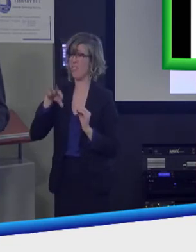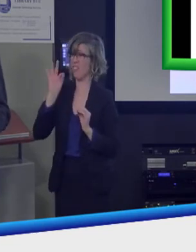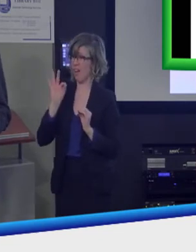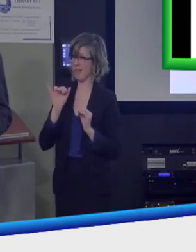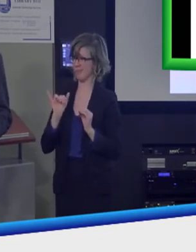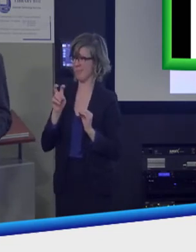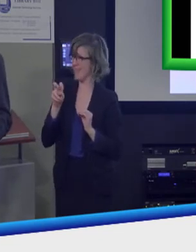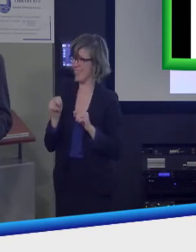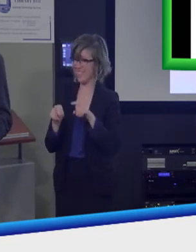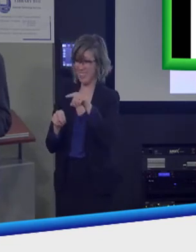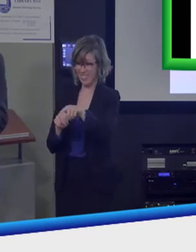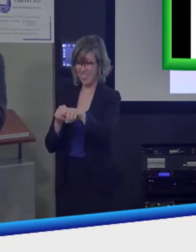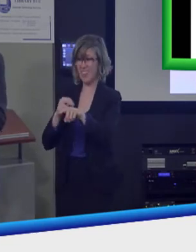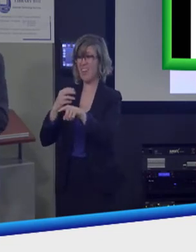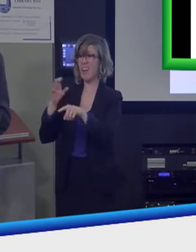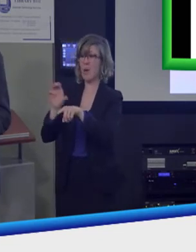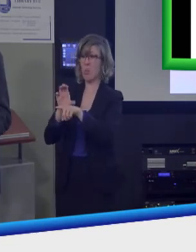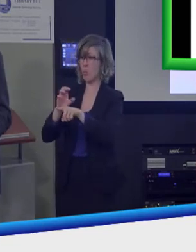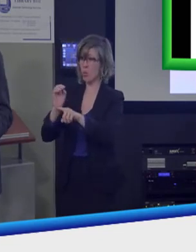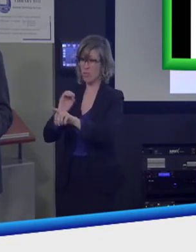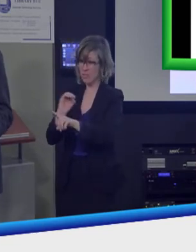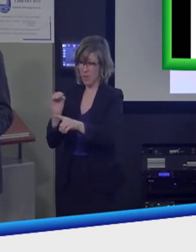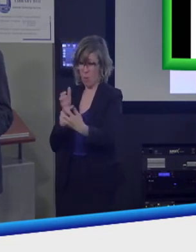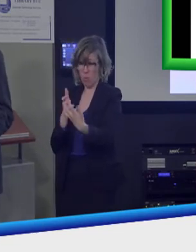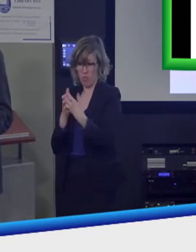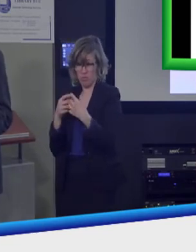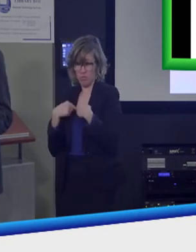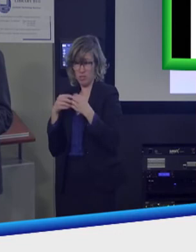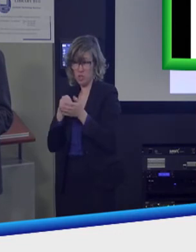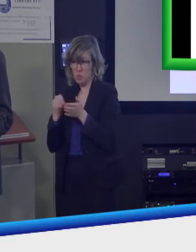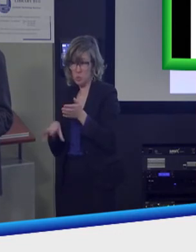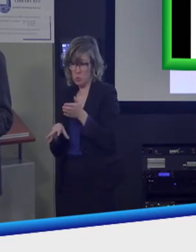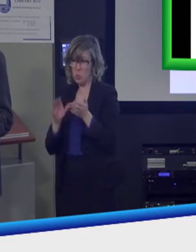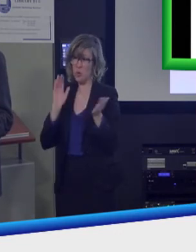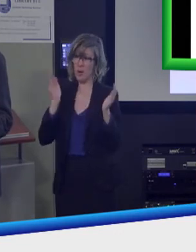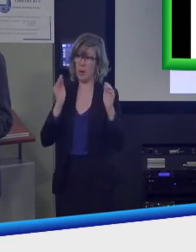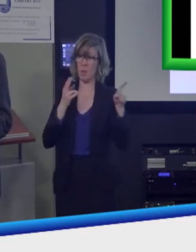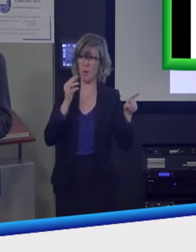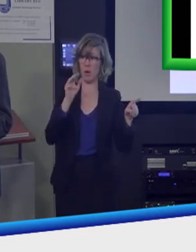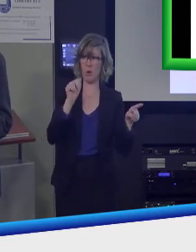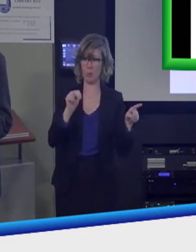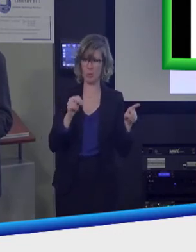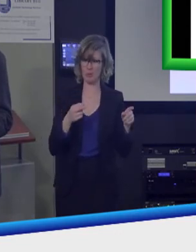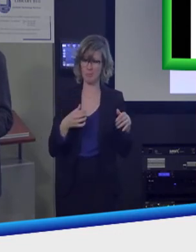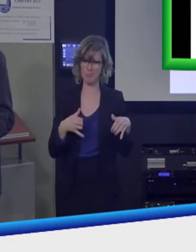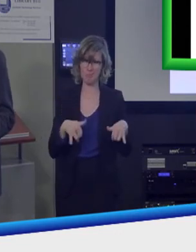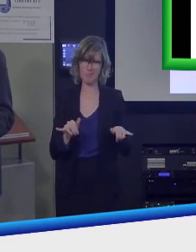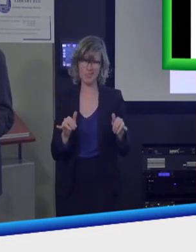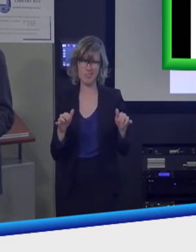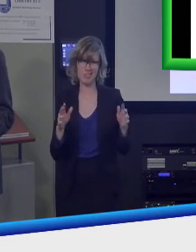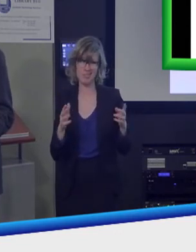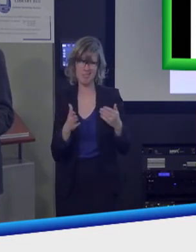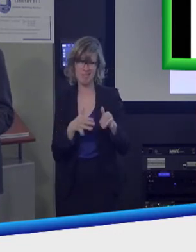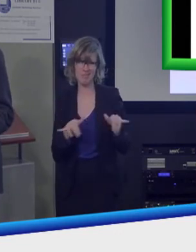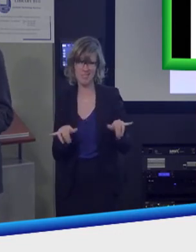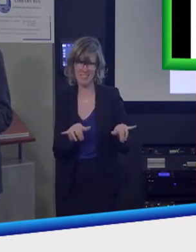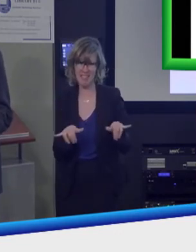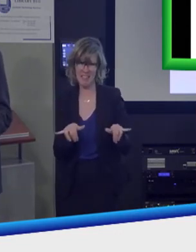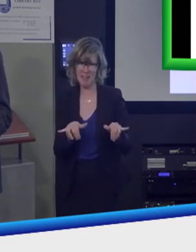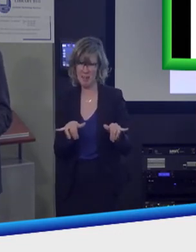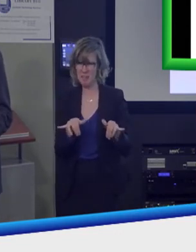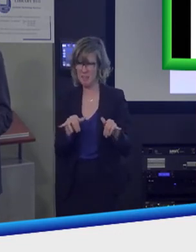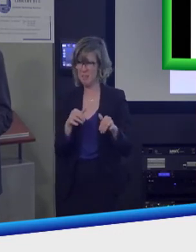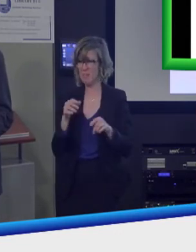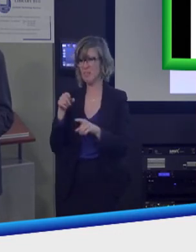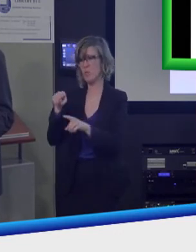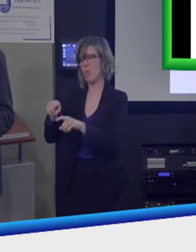non-adaptive instruction versus a human was a fair test. They did just as well with TED as